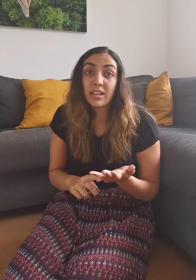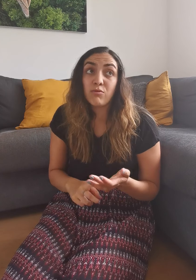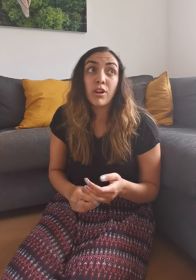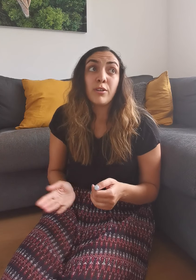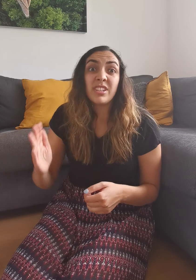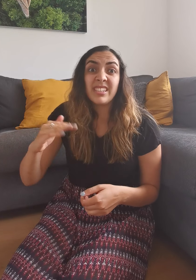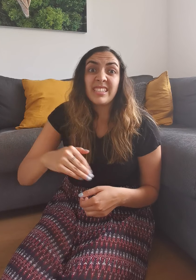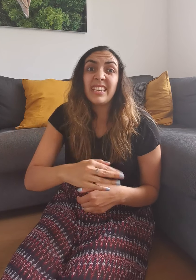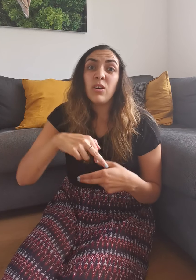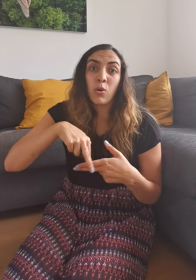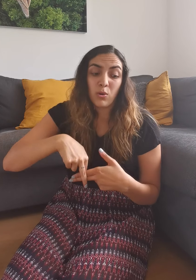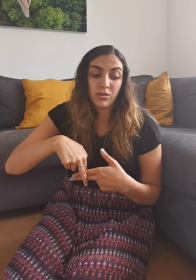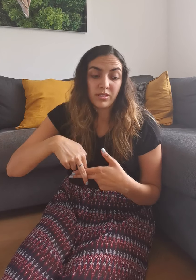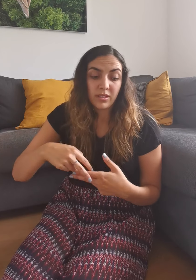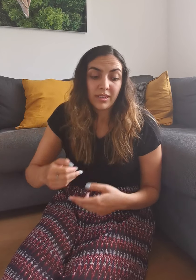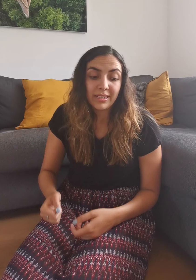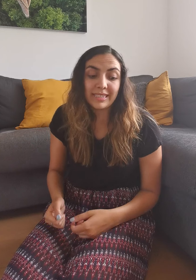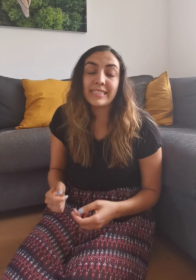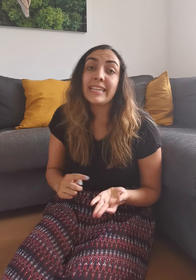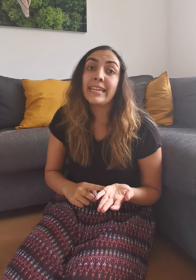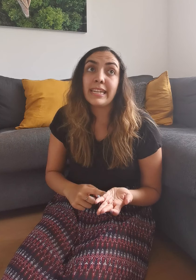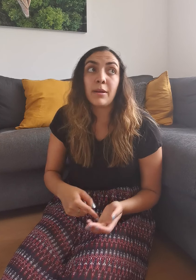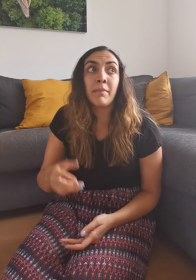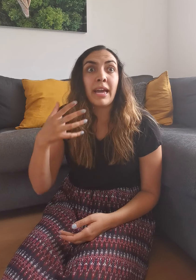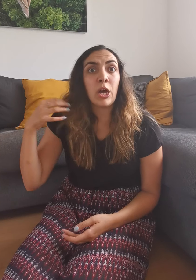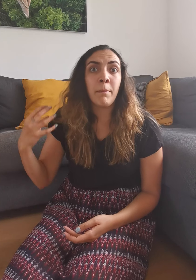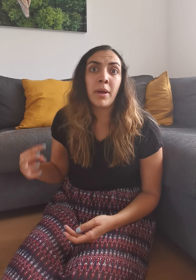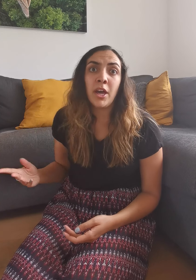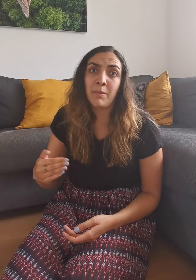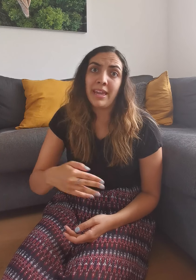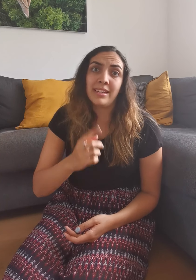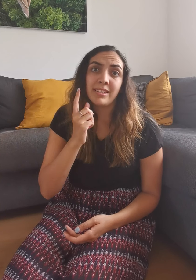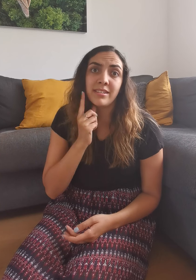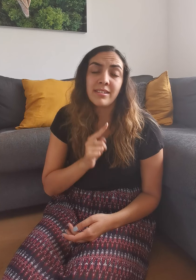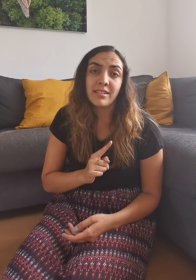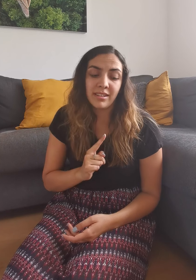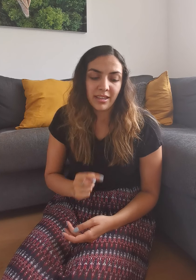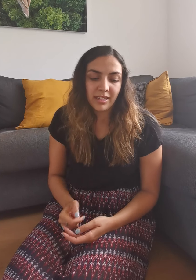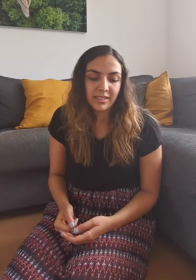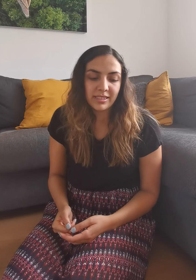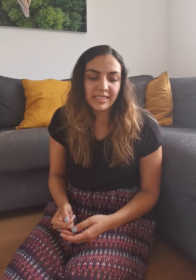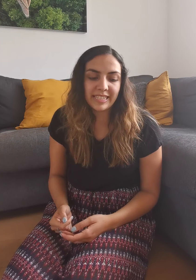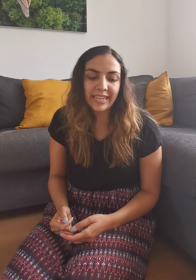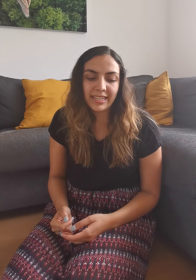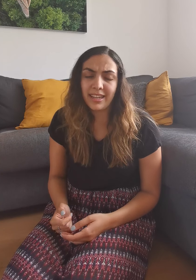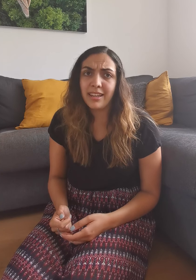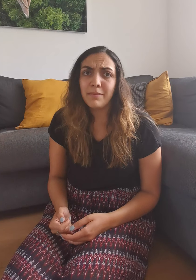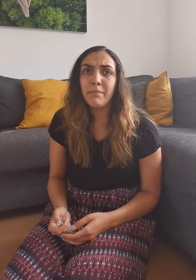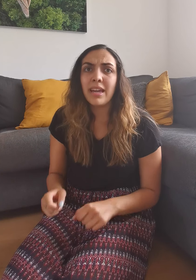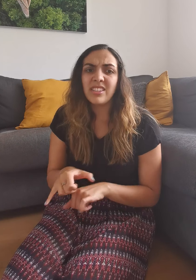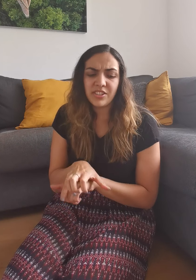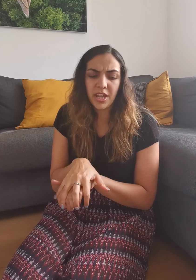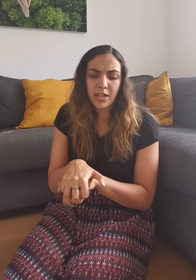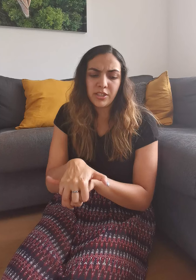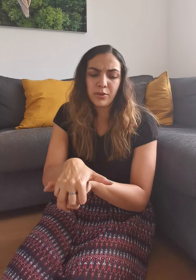Tiddler rode a seahorse. Tiddler met a mermaid. Tiddler met a turtle